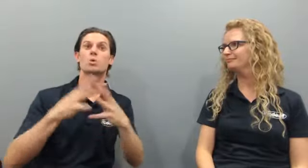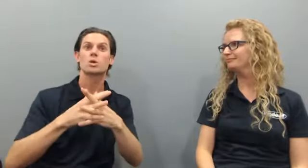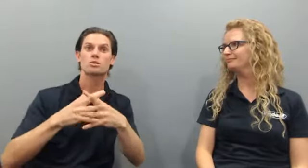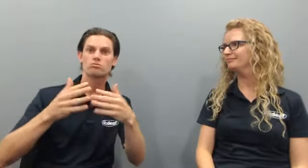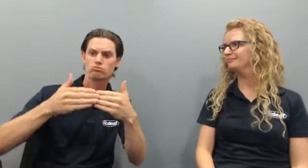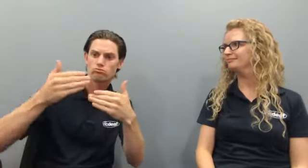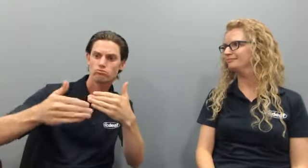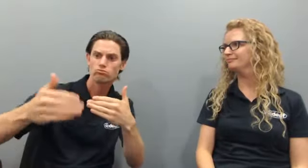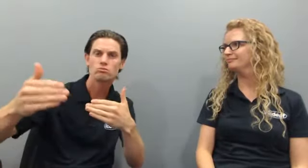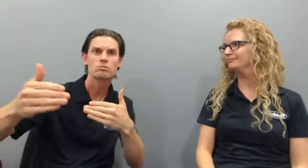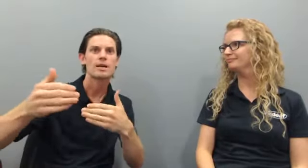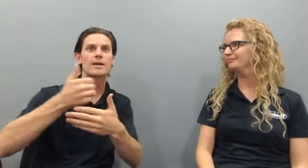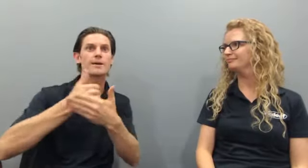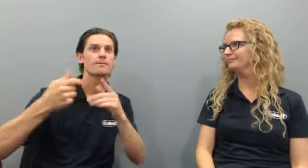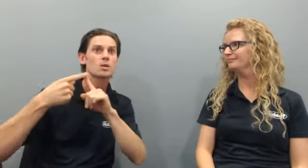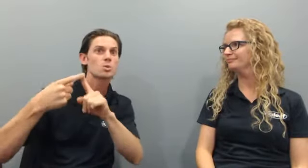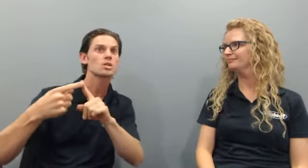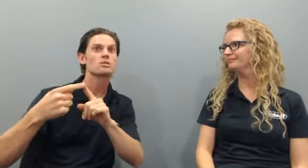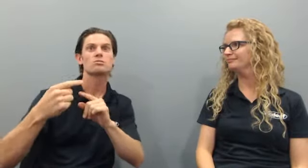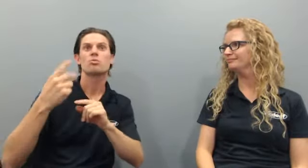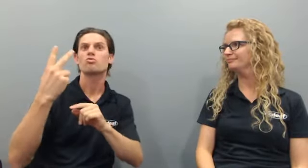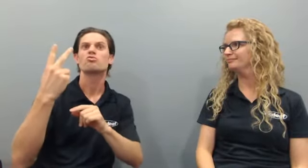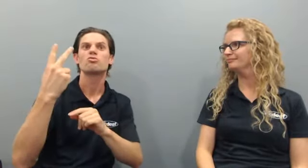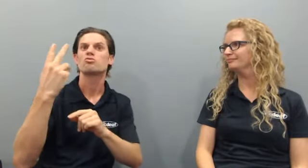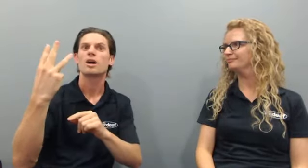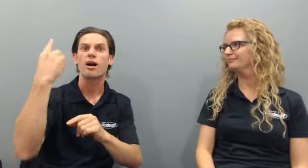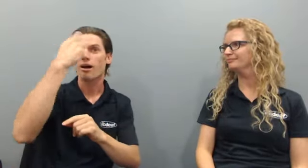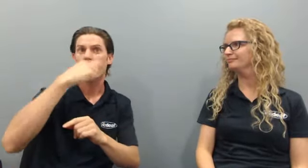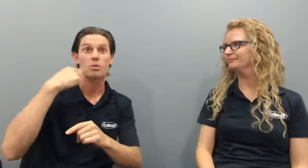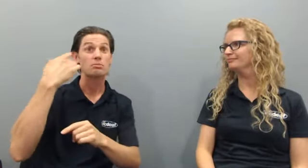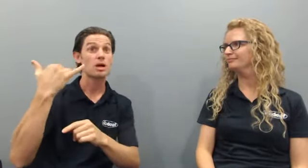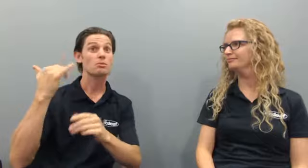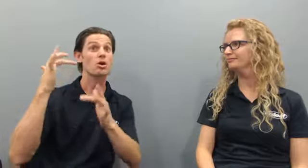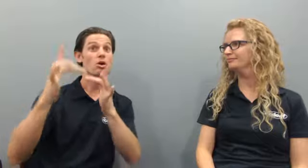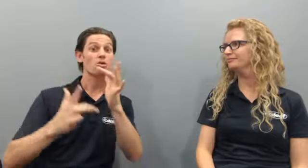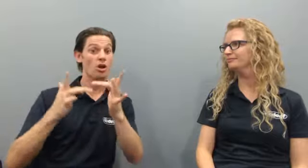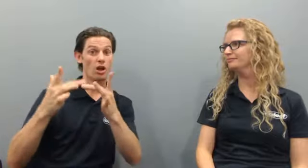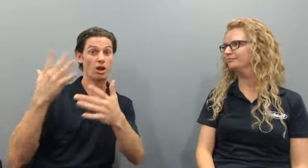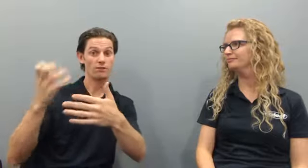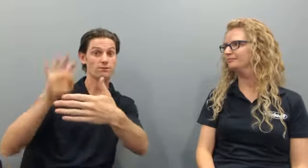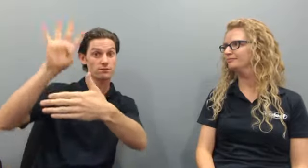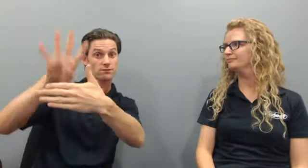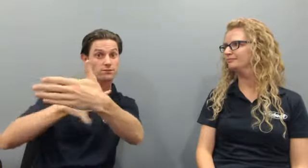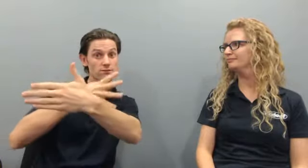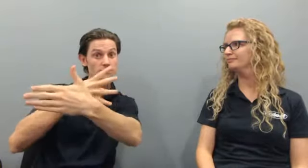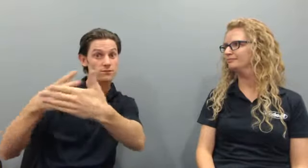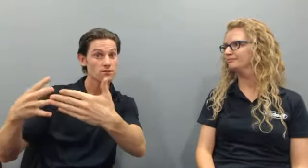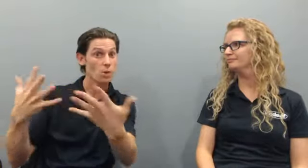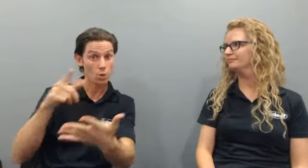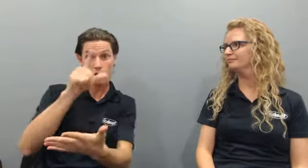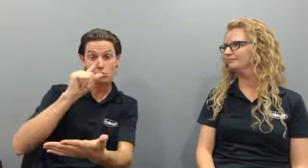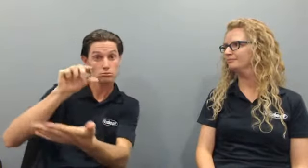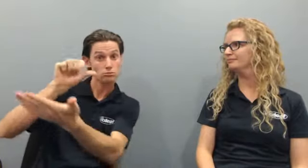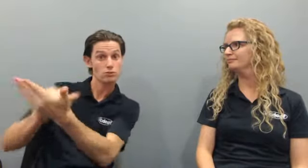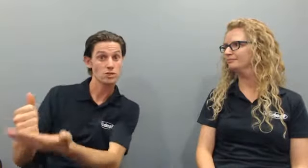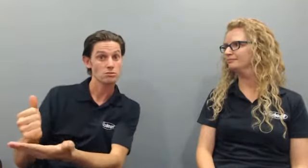to attend a community course, and it's a 10-week community course, and it's 2 or 3 hours every week, there may be online a schedule that